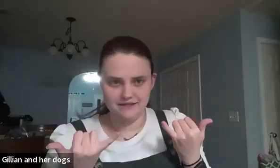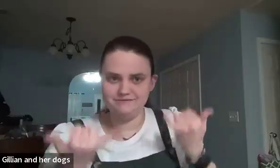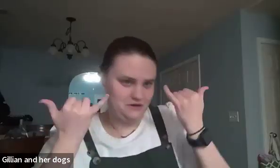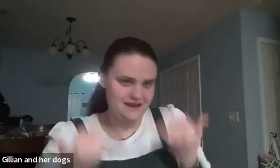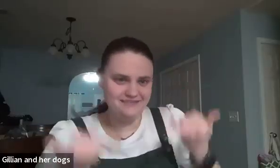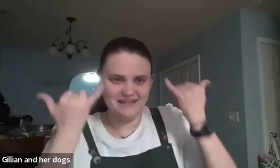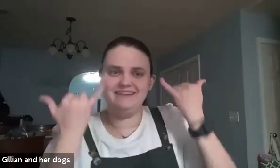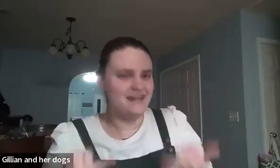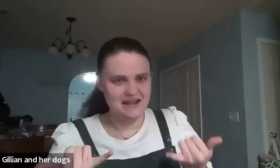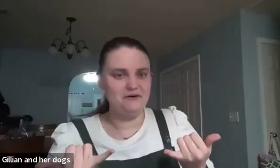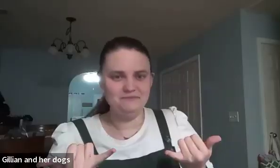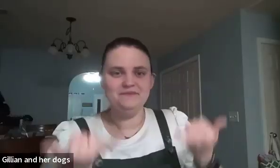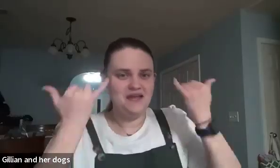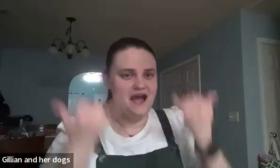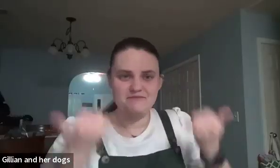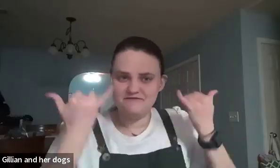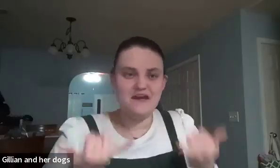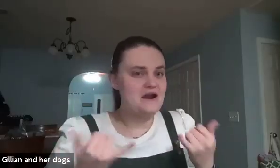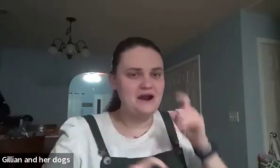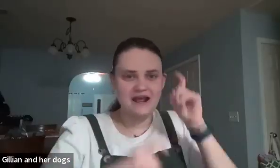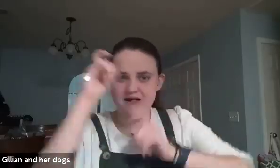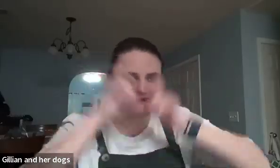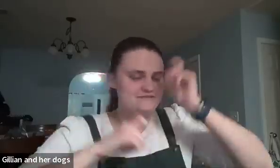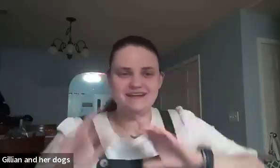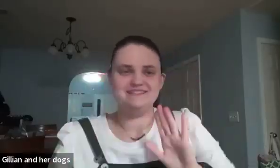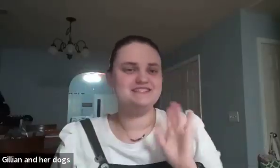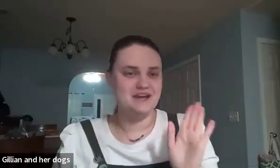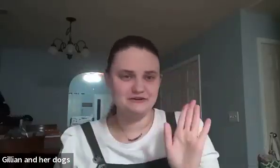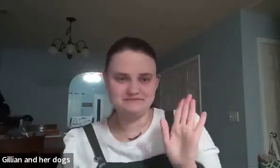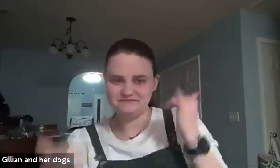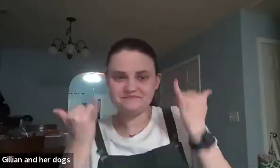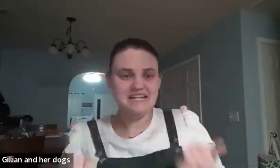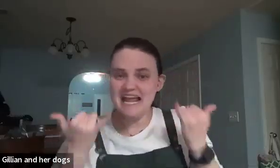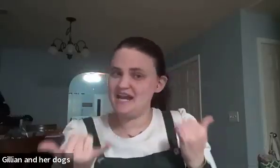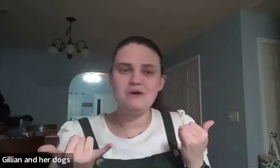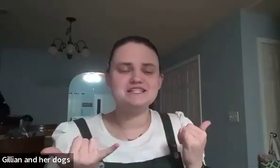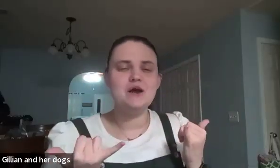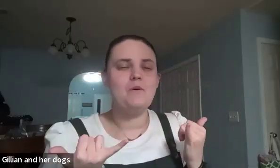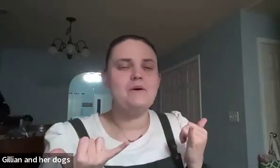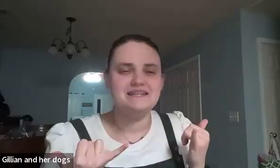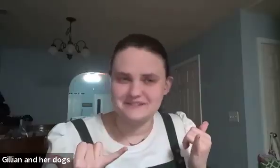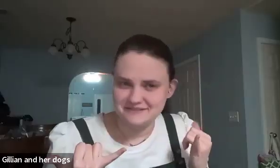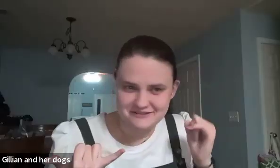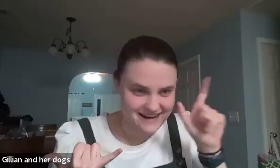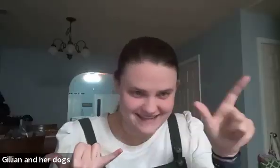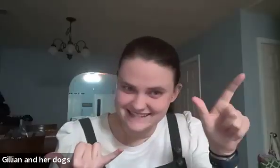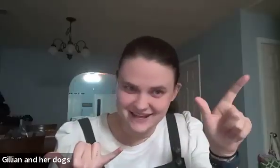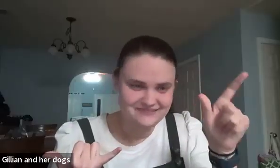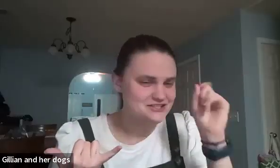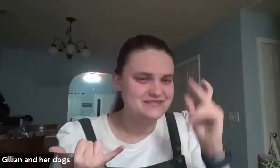it, okay? Like, let it out. I'm very all in the face. So, and it works wonderful for ASL. Trust